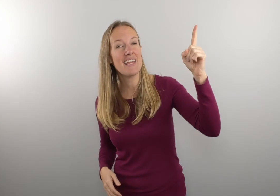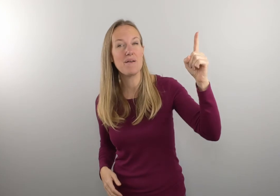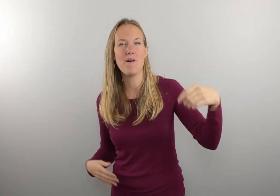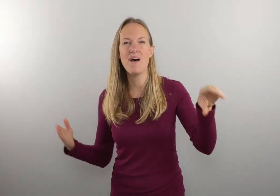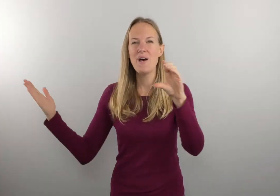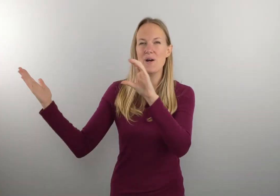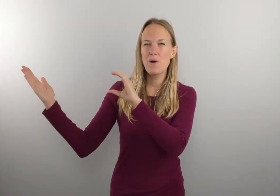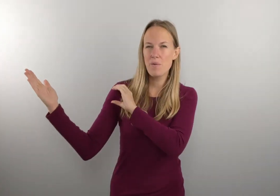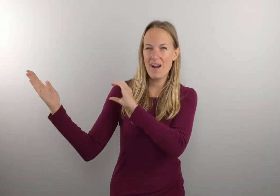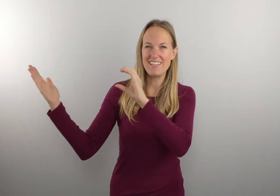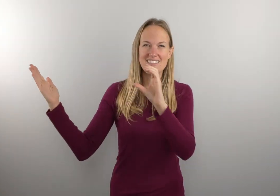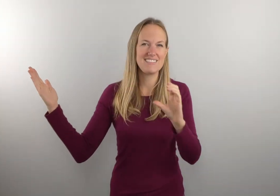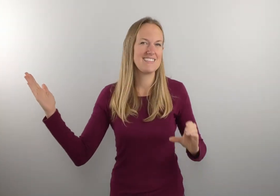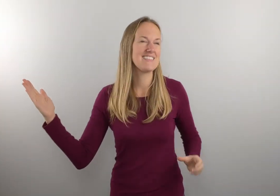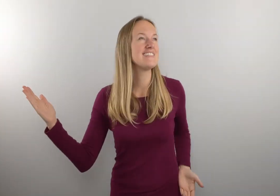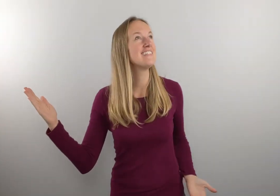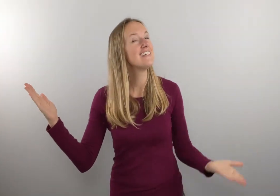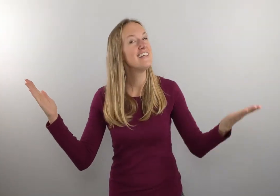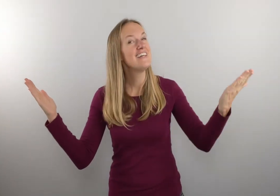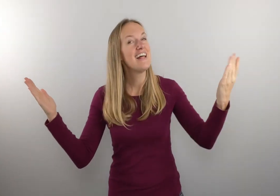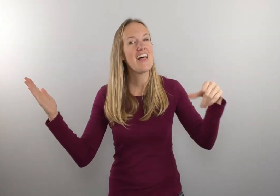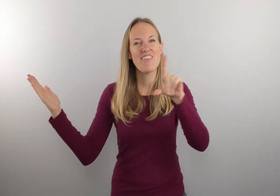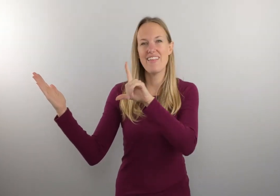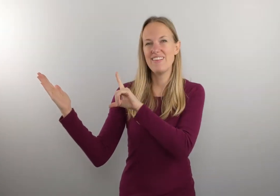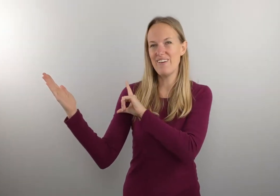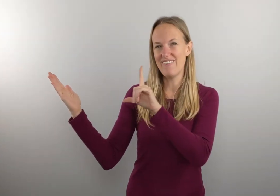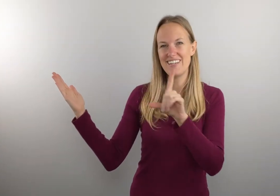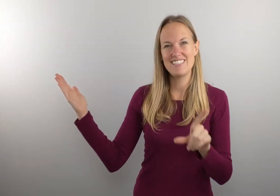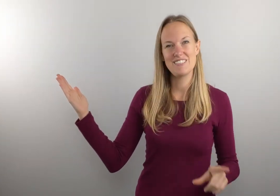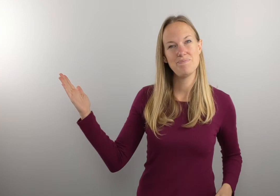him, Christ the Lord.